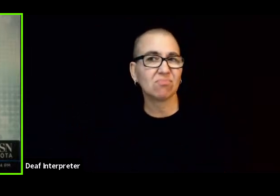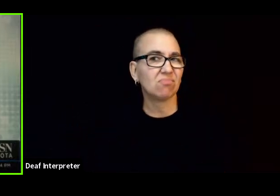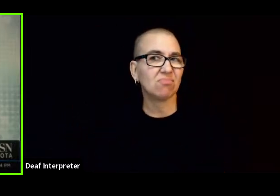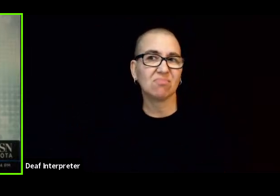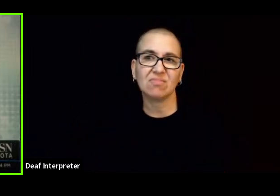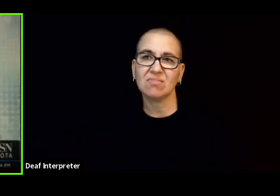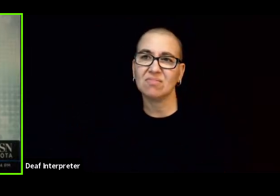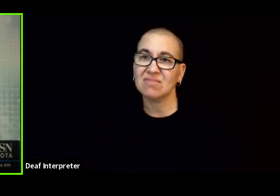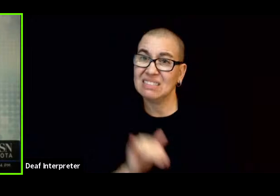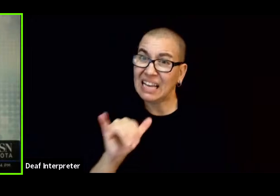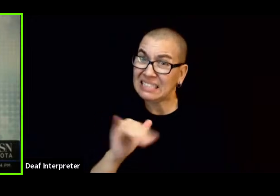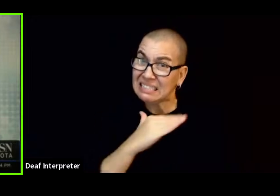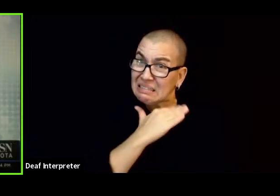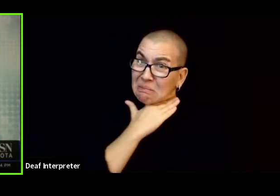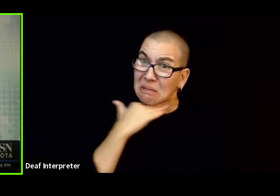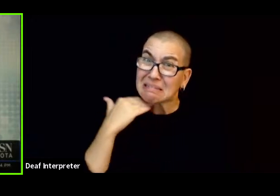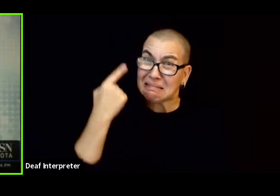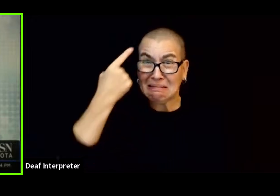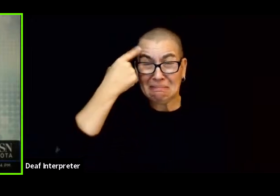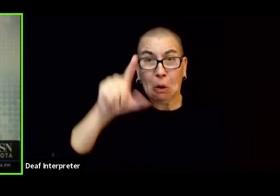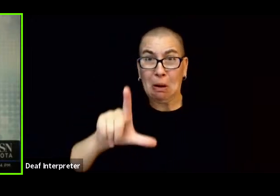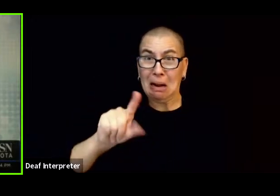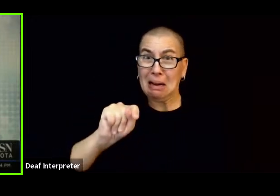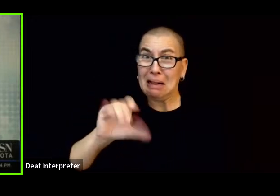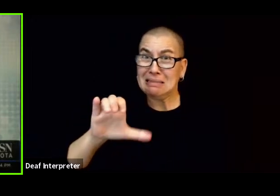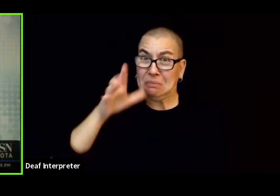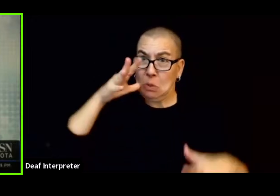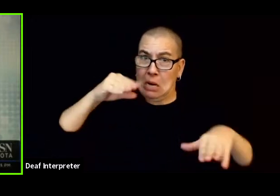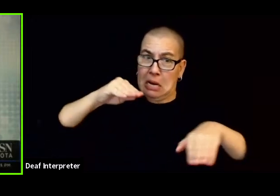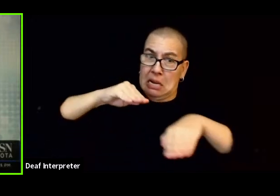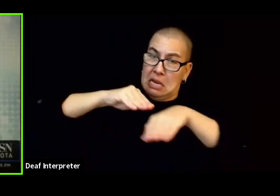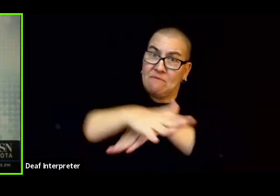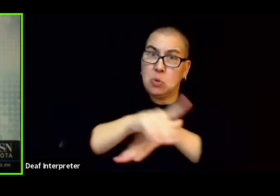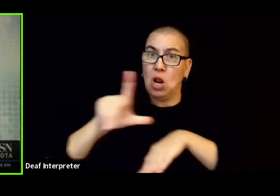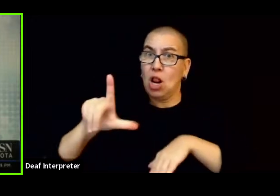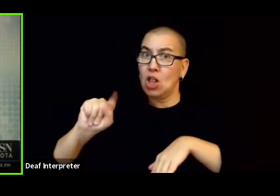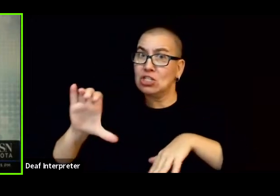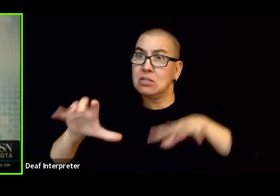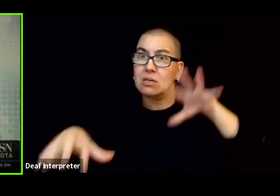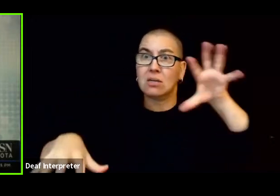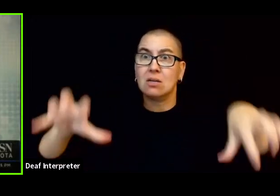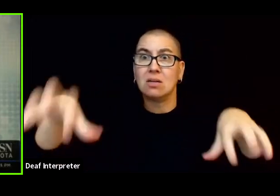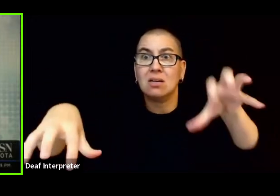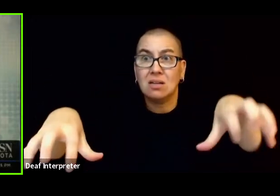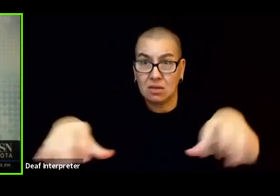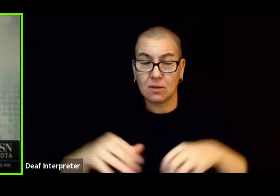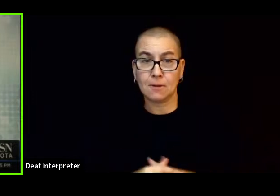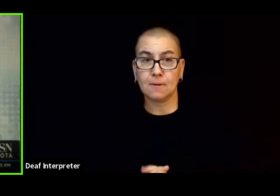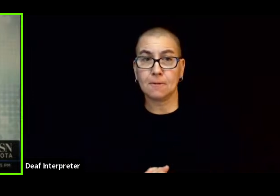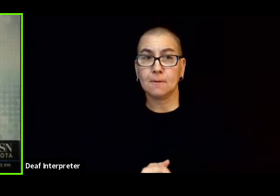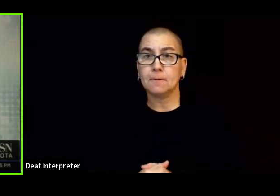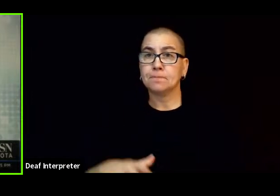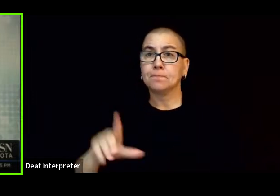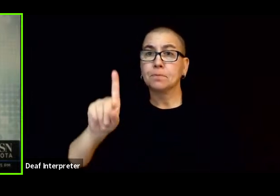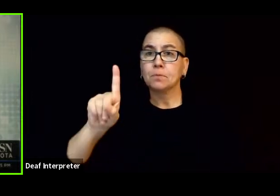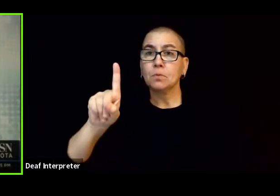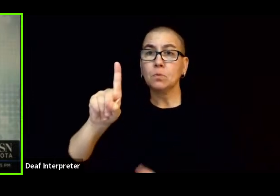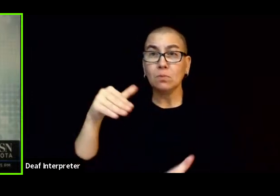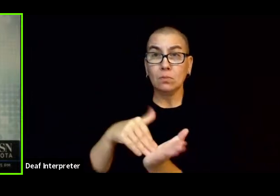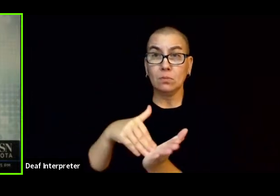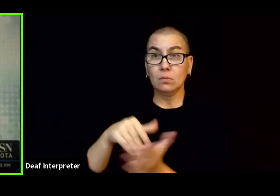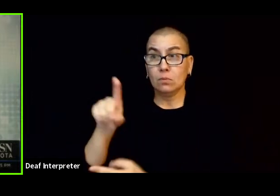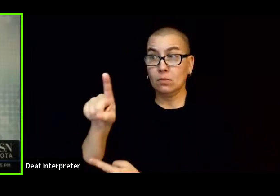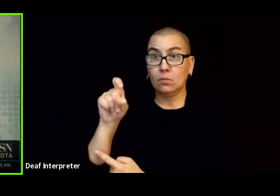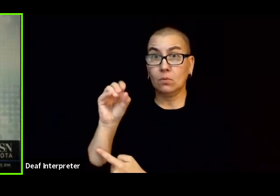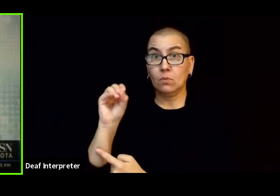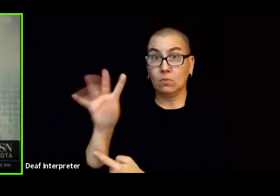in long-term care facilities. We've had 1,104 cases among staff and long-term care residents in the